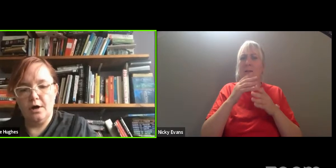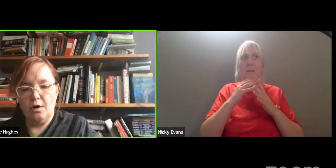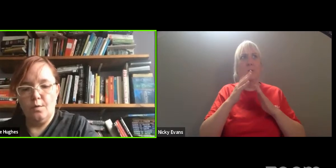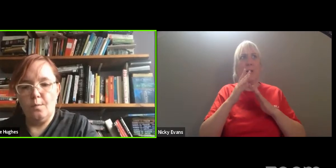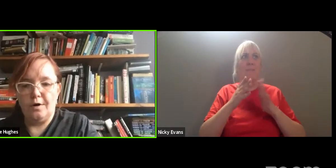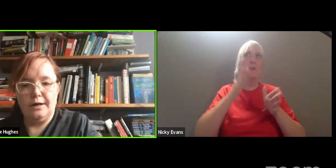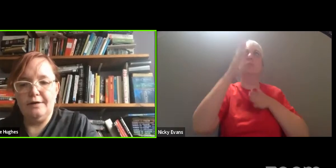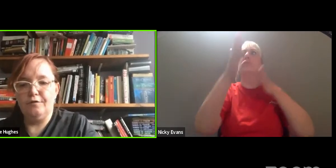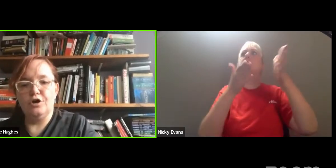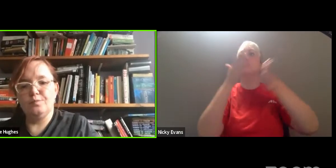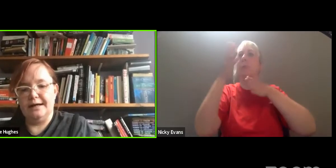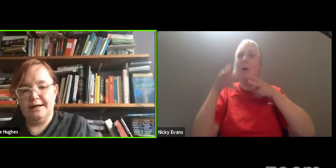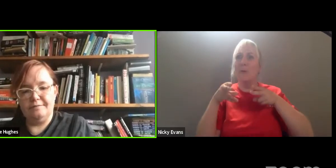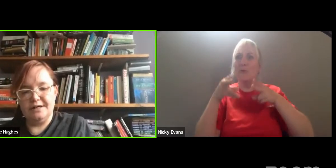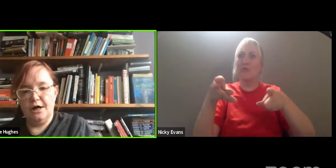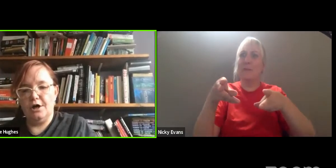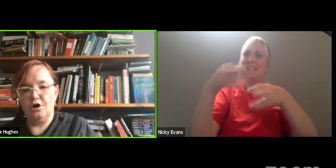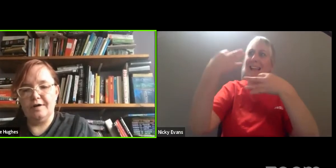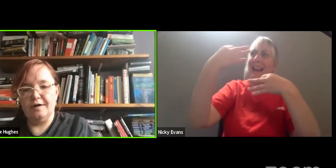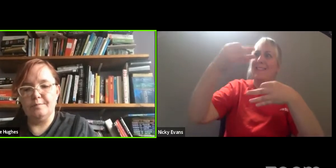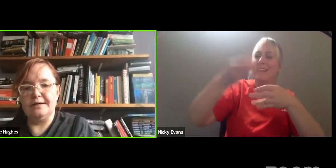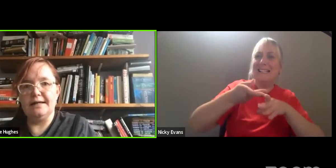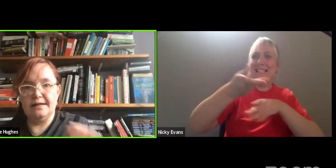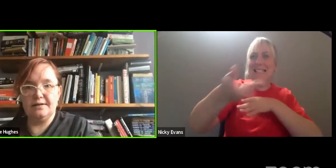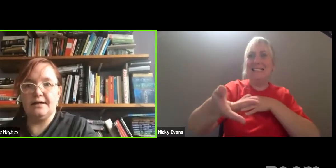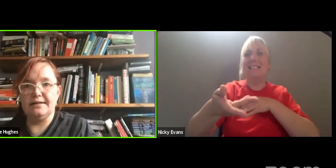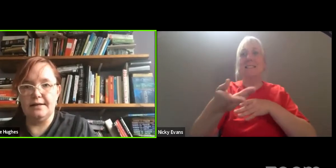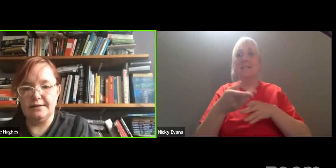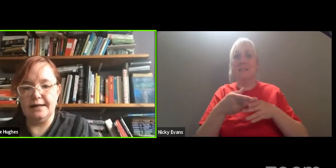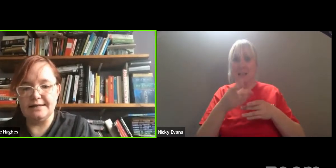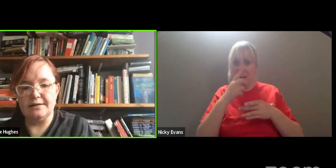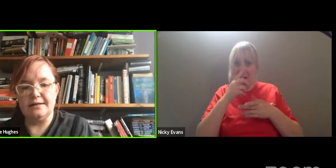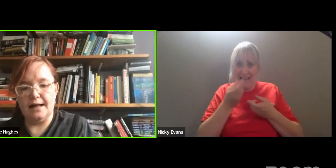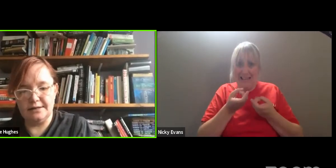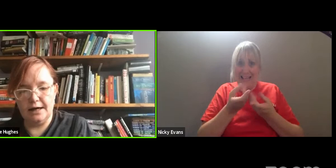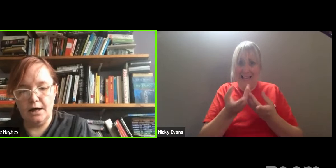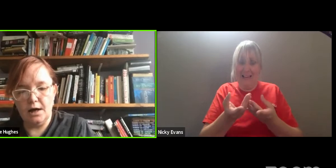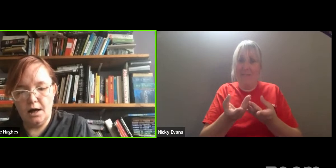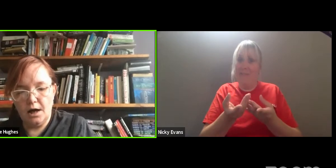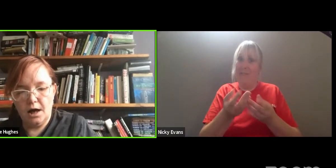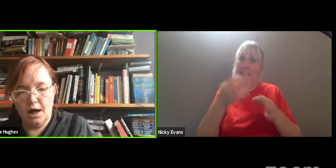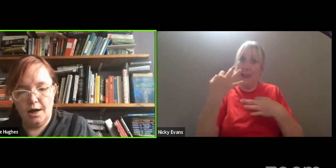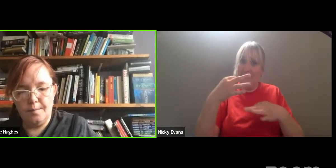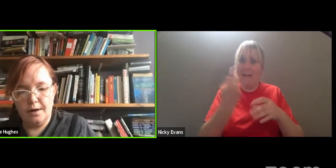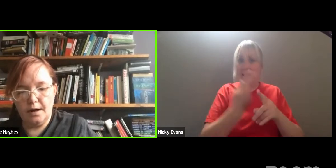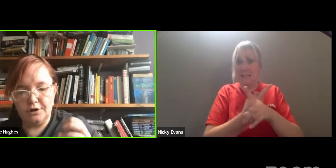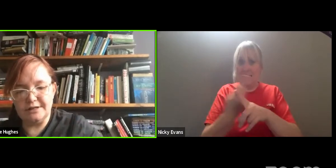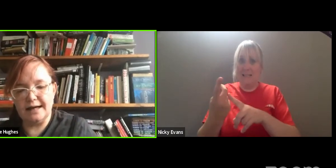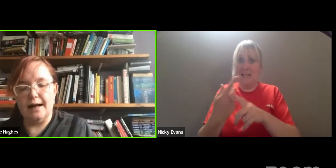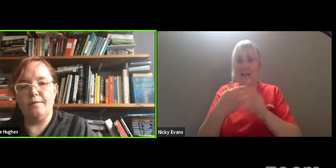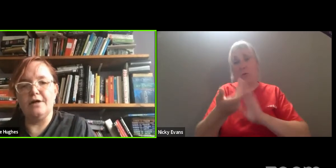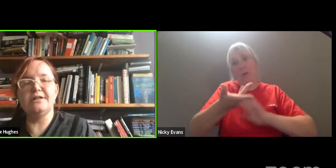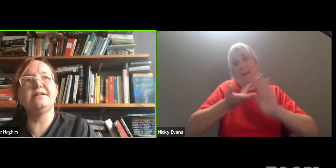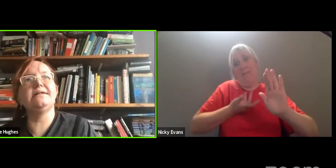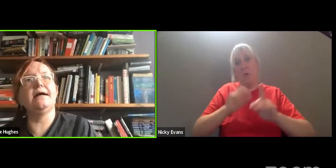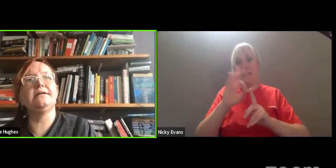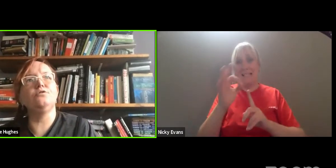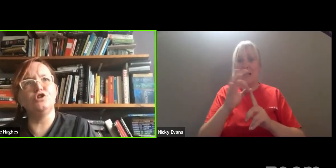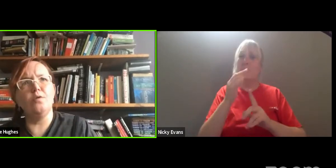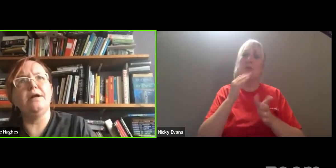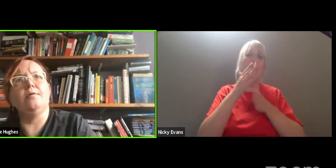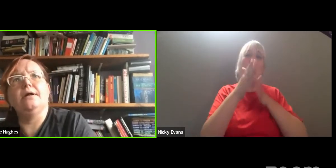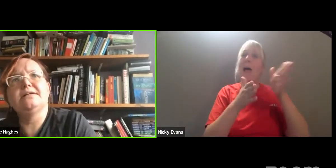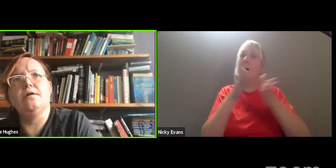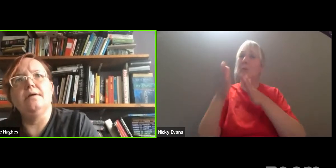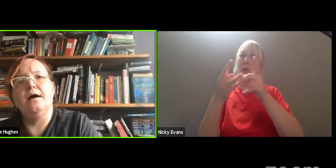know, we've got leaflets we can give to you. You know, if you give me details, I can send the details of that to you. And just get out there. Just say to them,